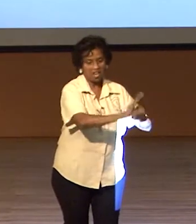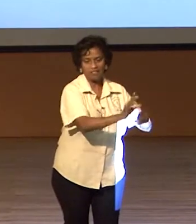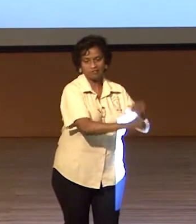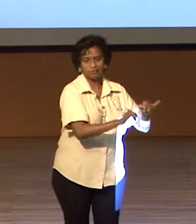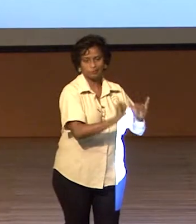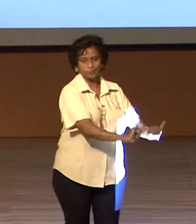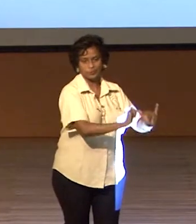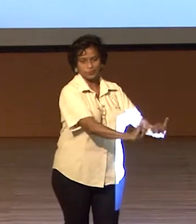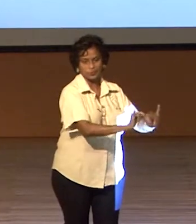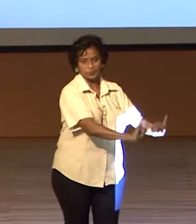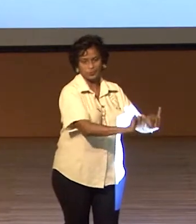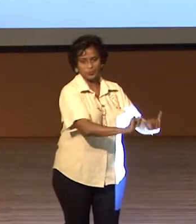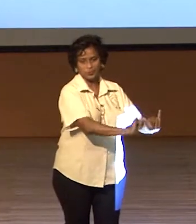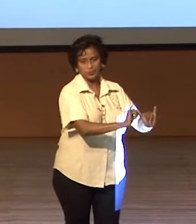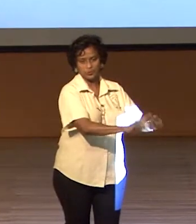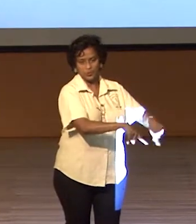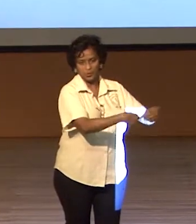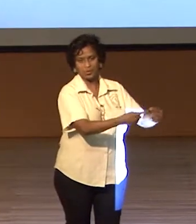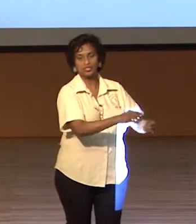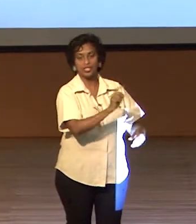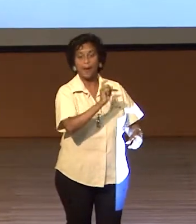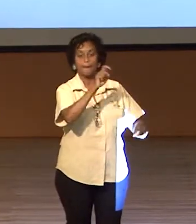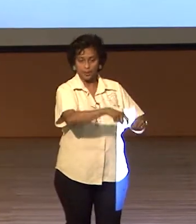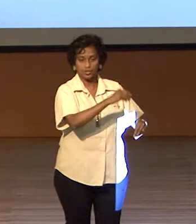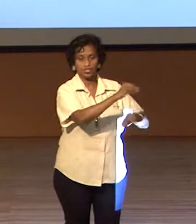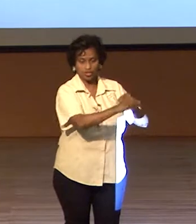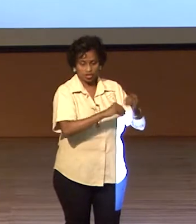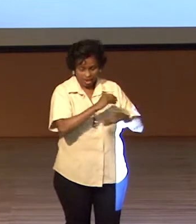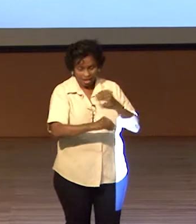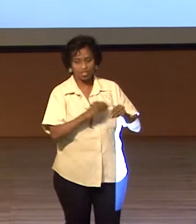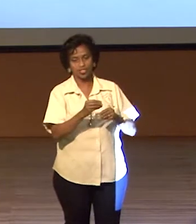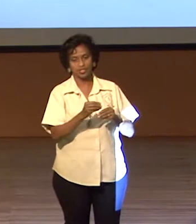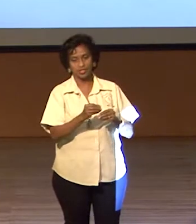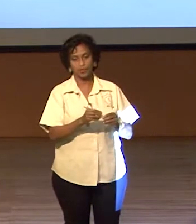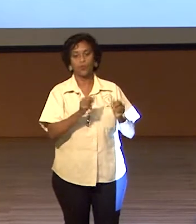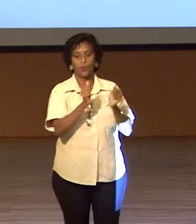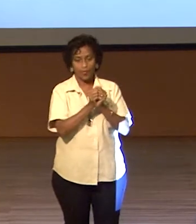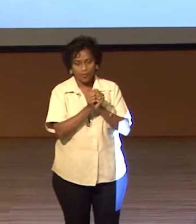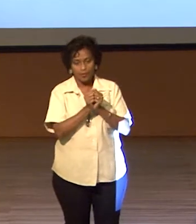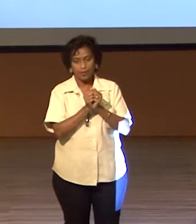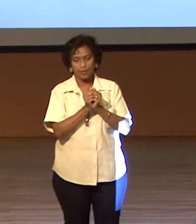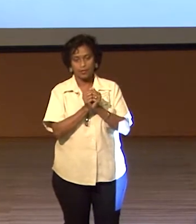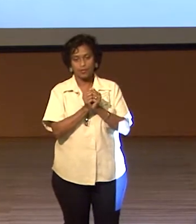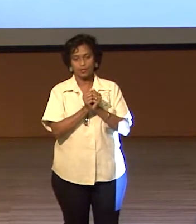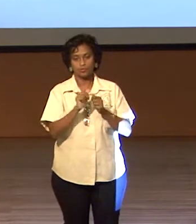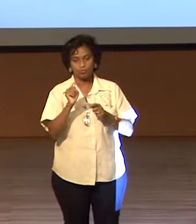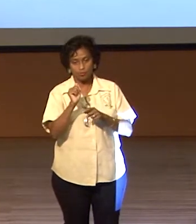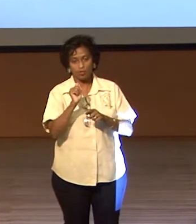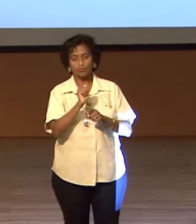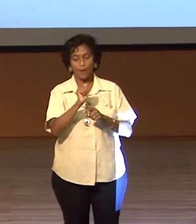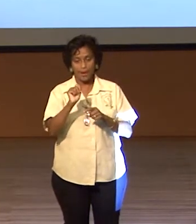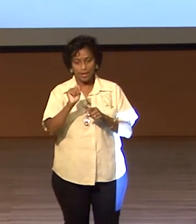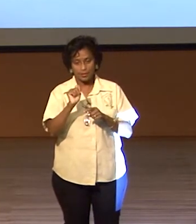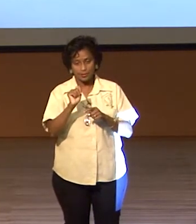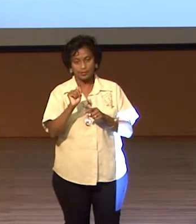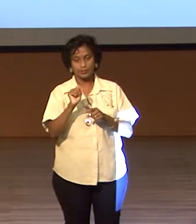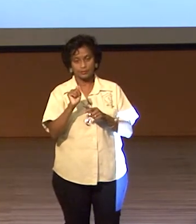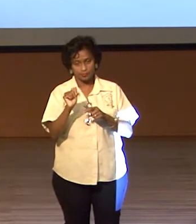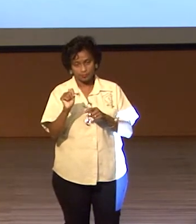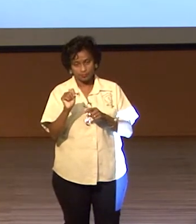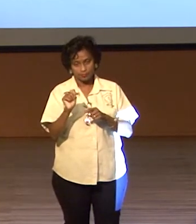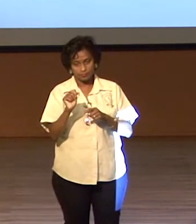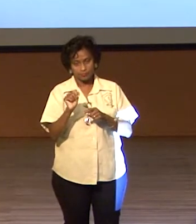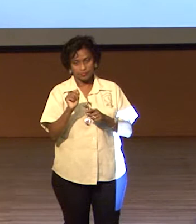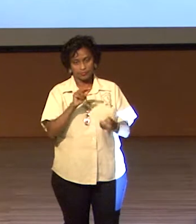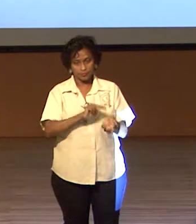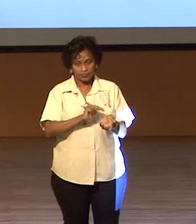think the whole idea of shifting to this continuum concept suggests that you can move back and forth on the continuum, so that even having